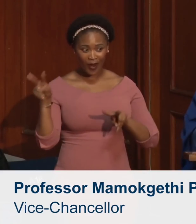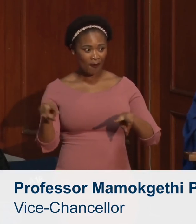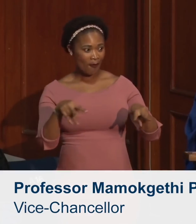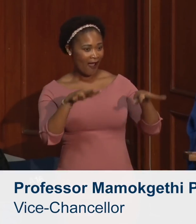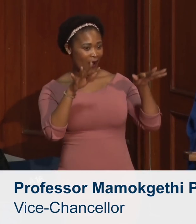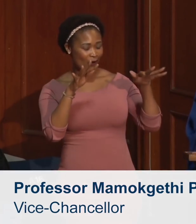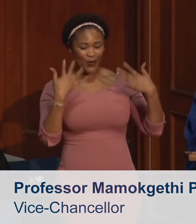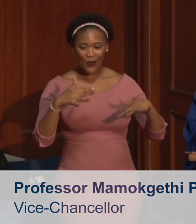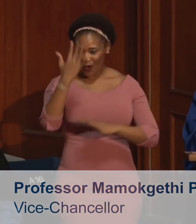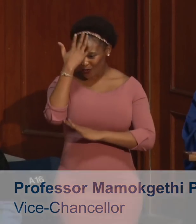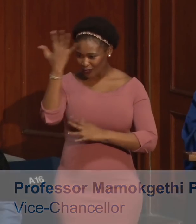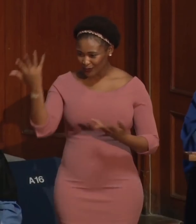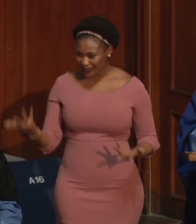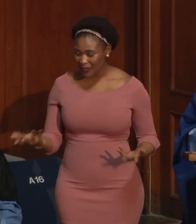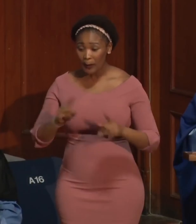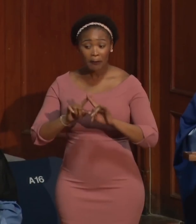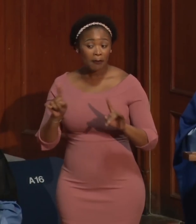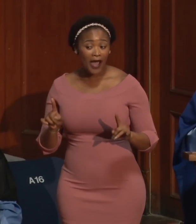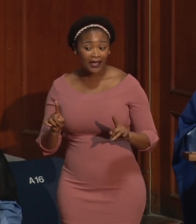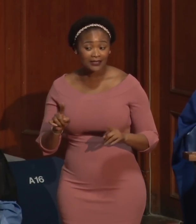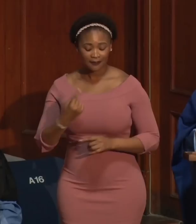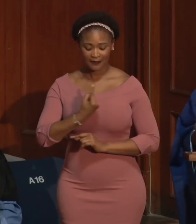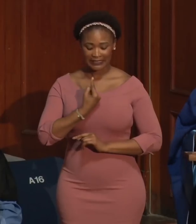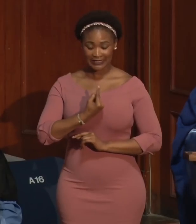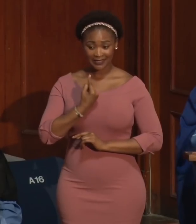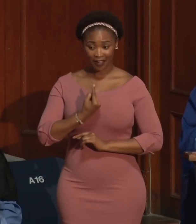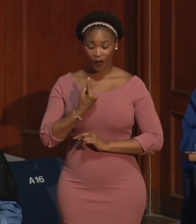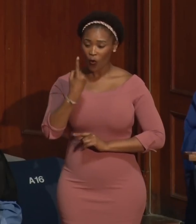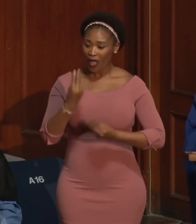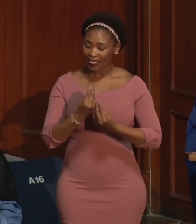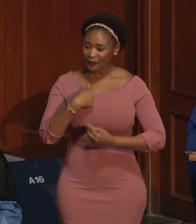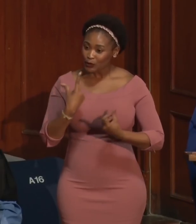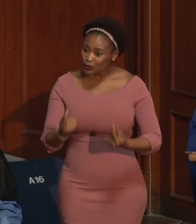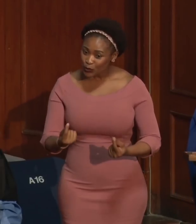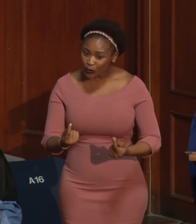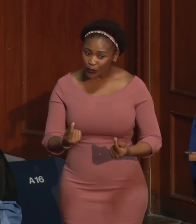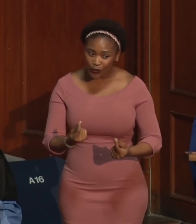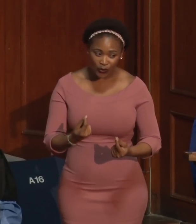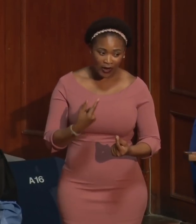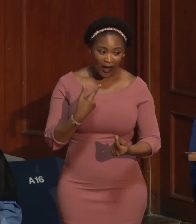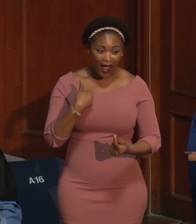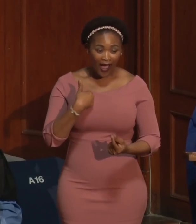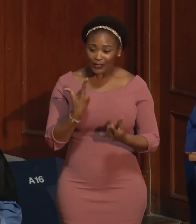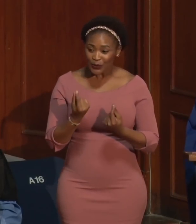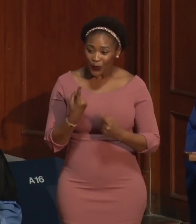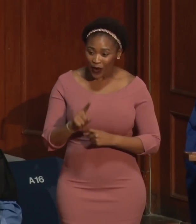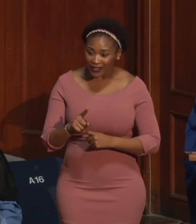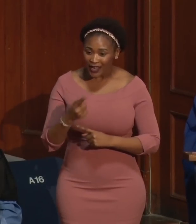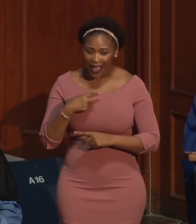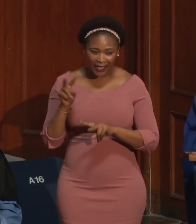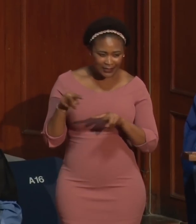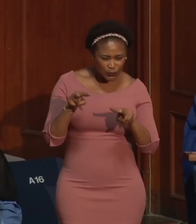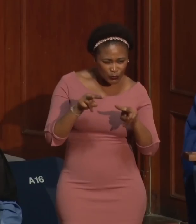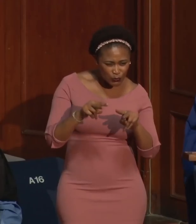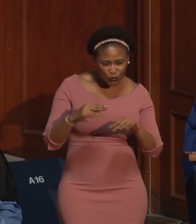the graduates. But talking for myself, one of the things that I do, I watch fashion. So what shoes people are